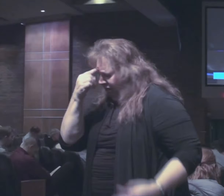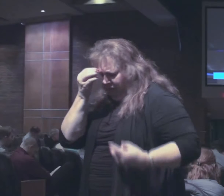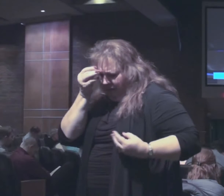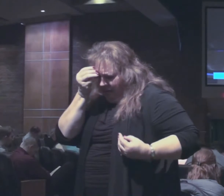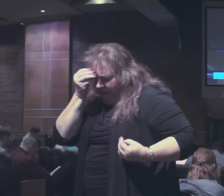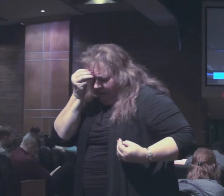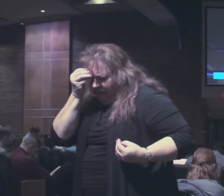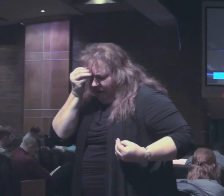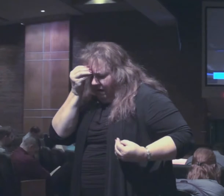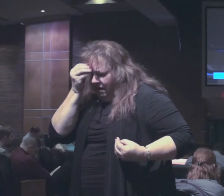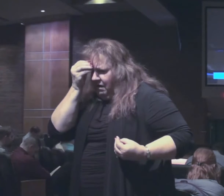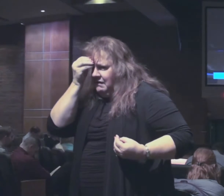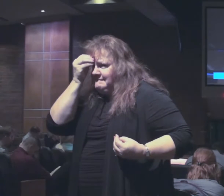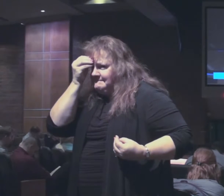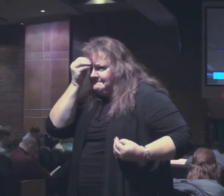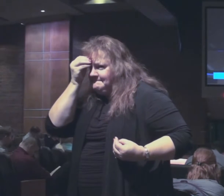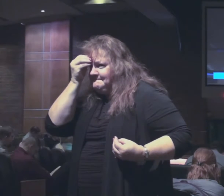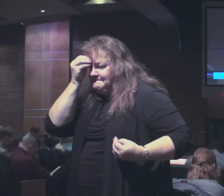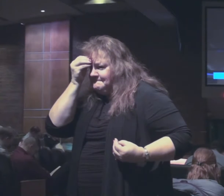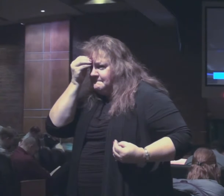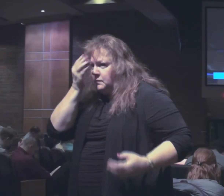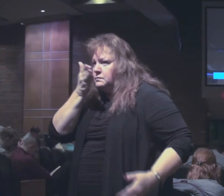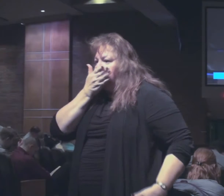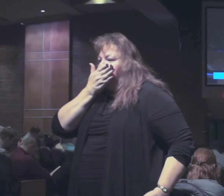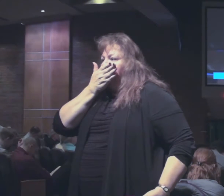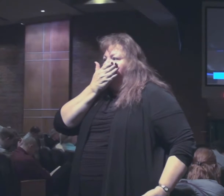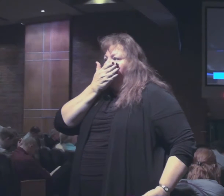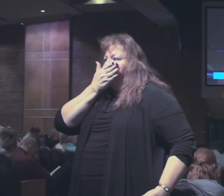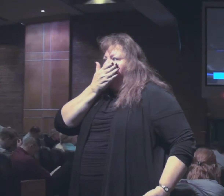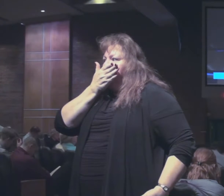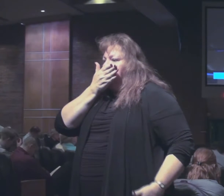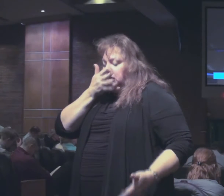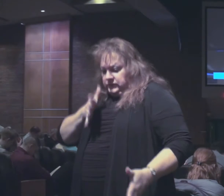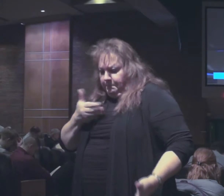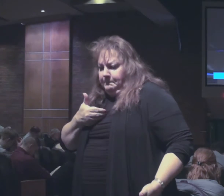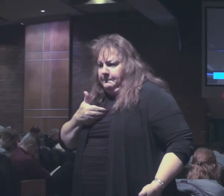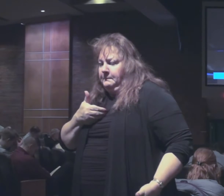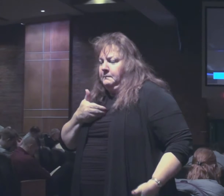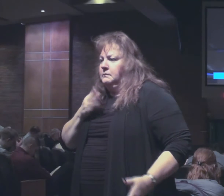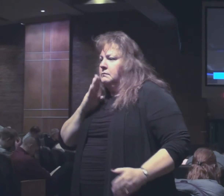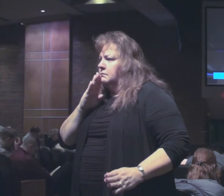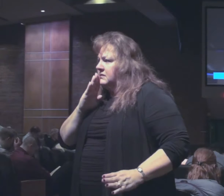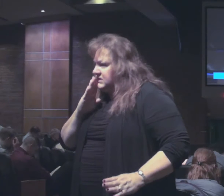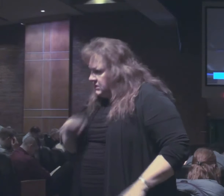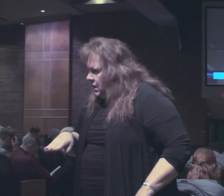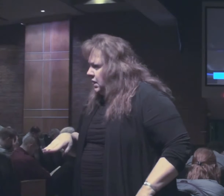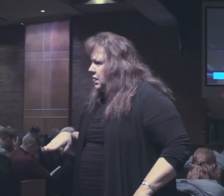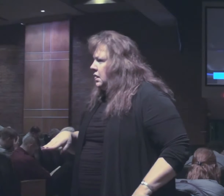heart upon your bed and stop it. Be still.